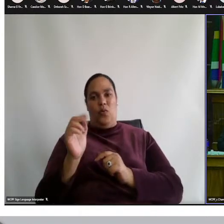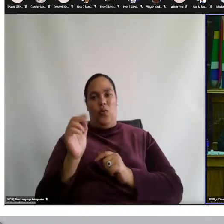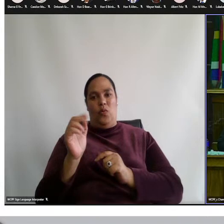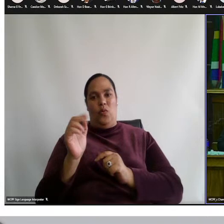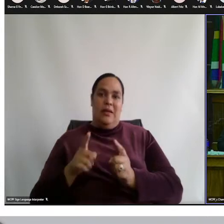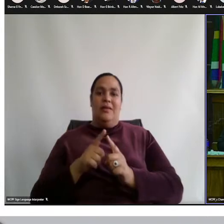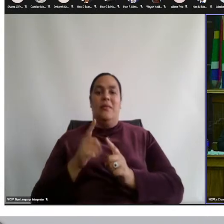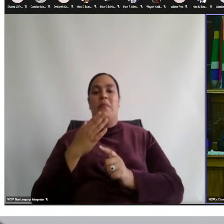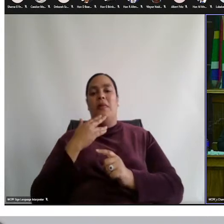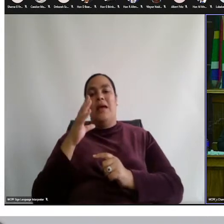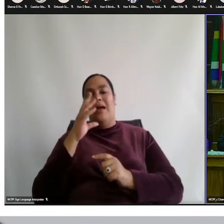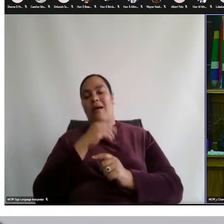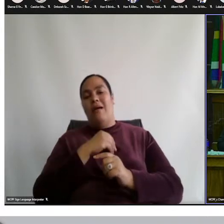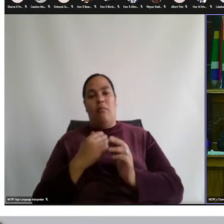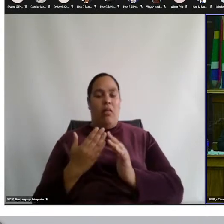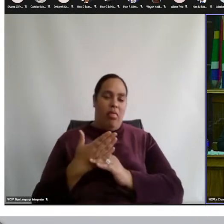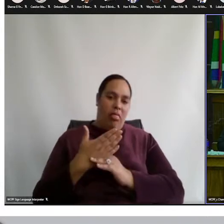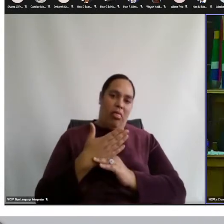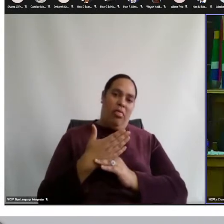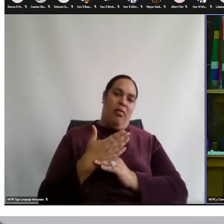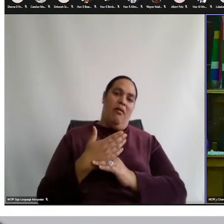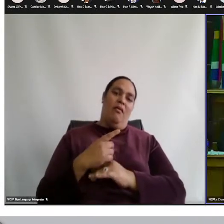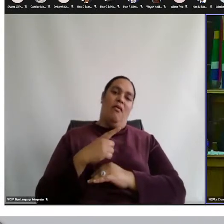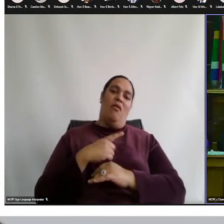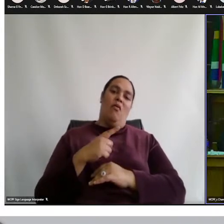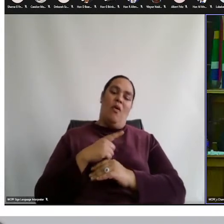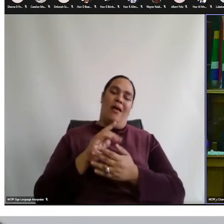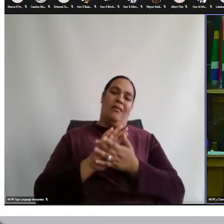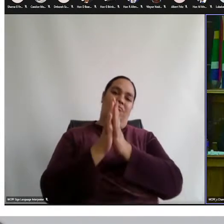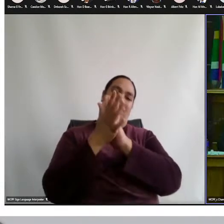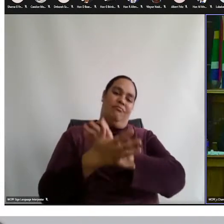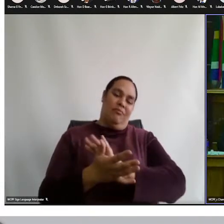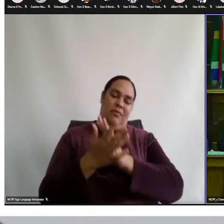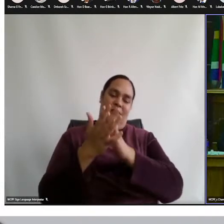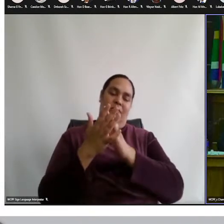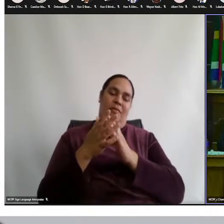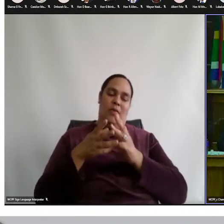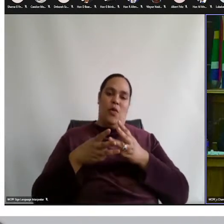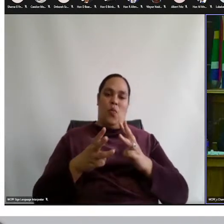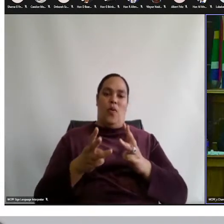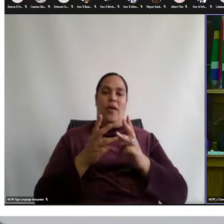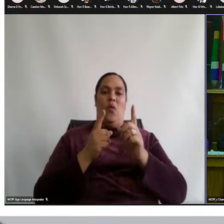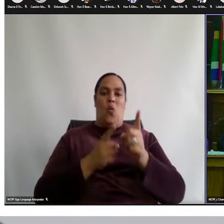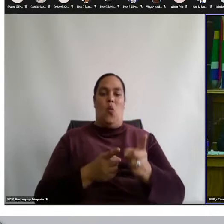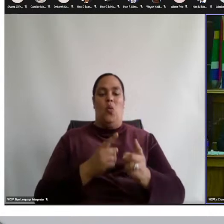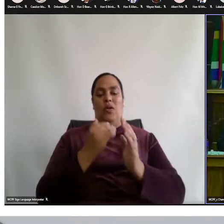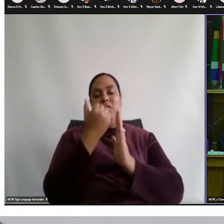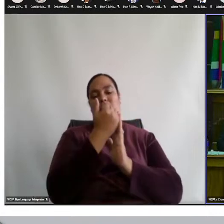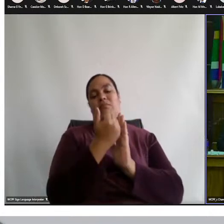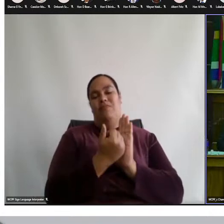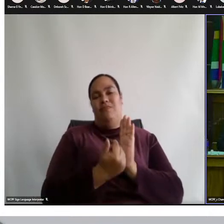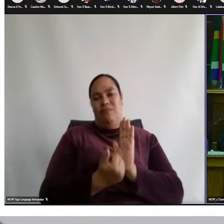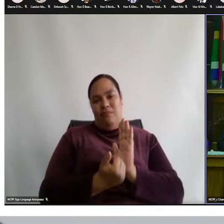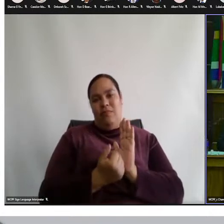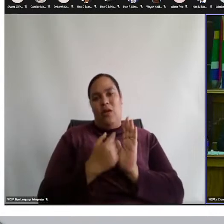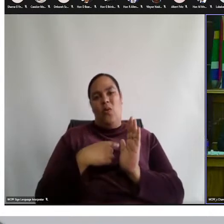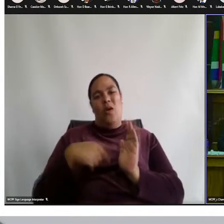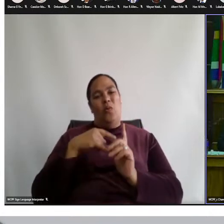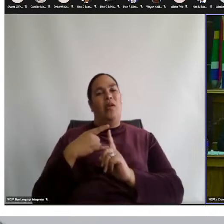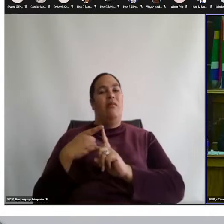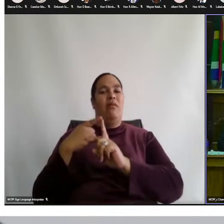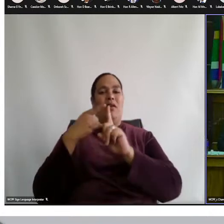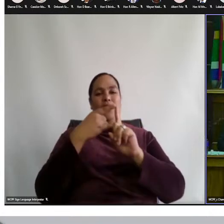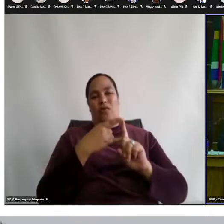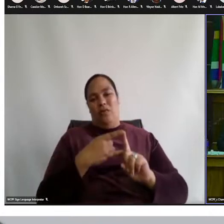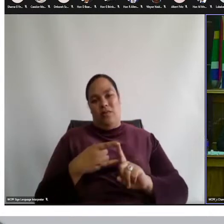do not heckle because it disrupts the order as we are in a virtual